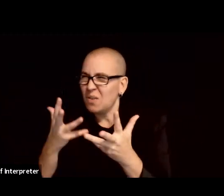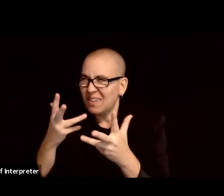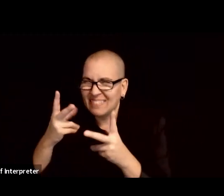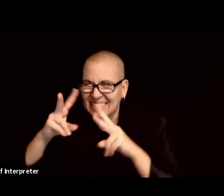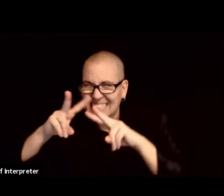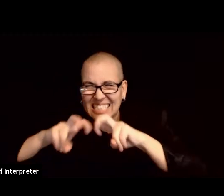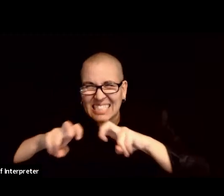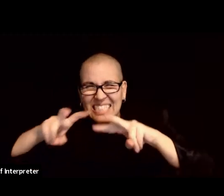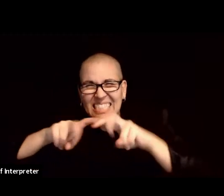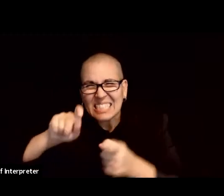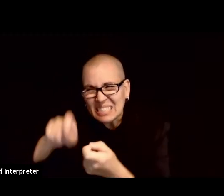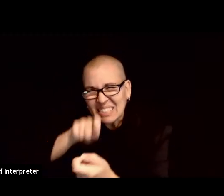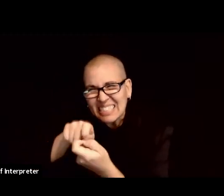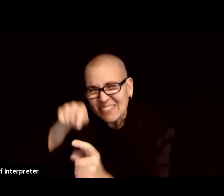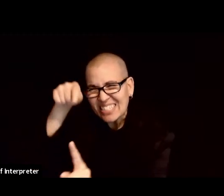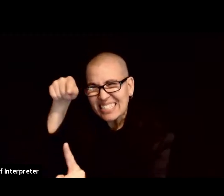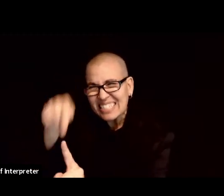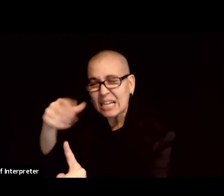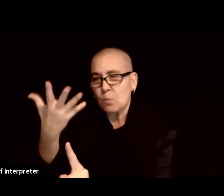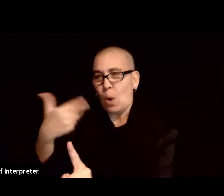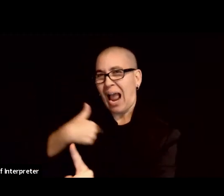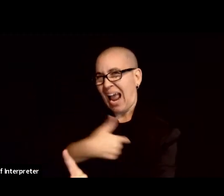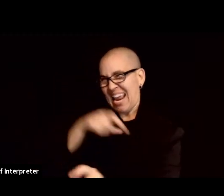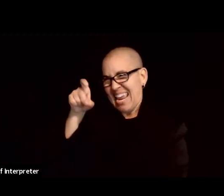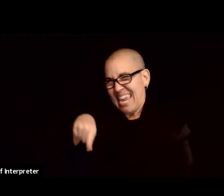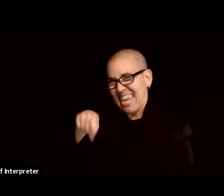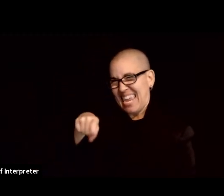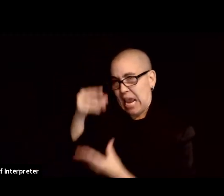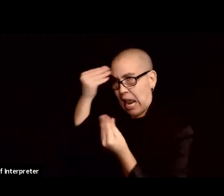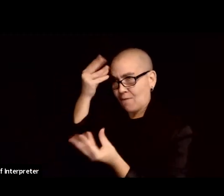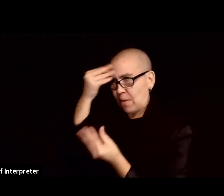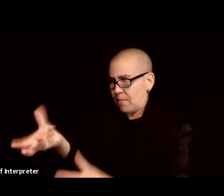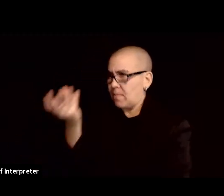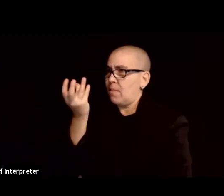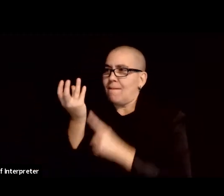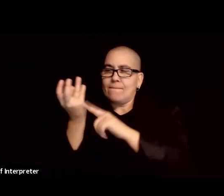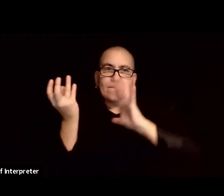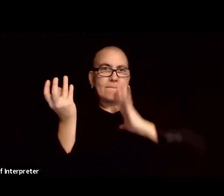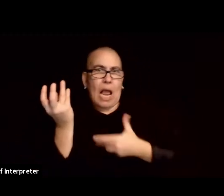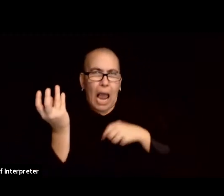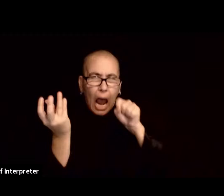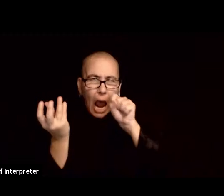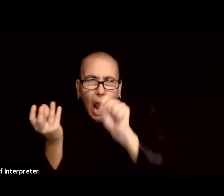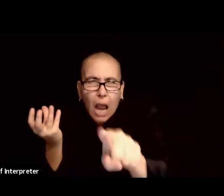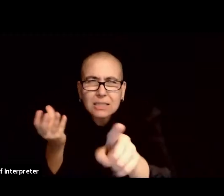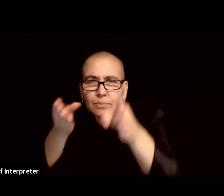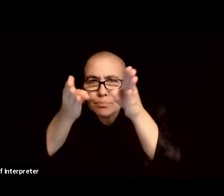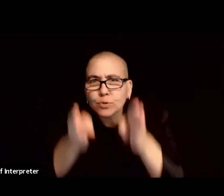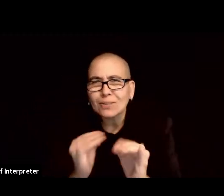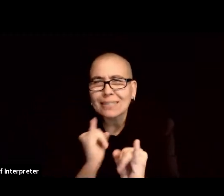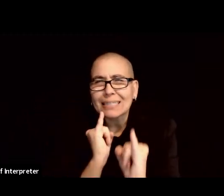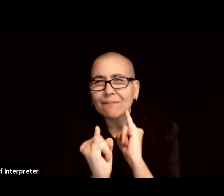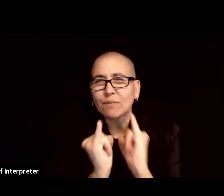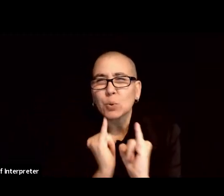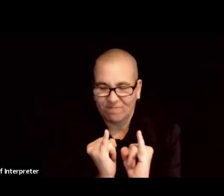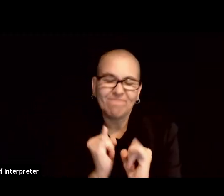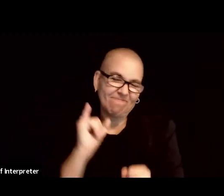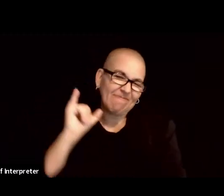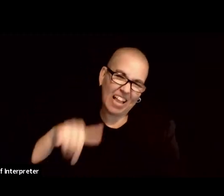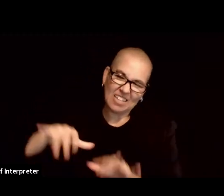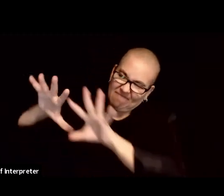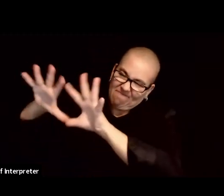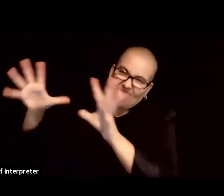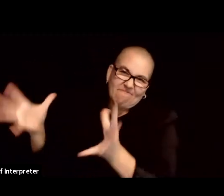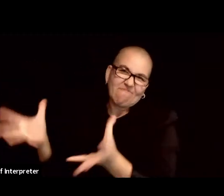of the interviews, and how can we increase our efficiencies so that we get what we need to do our response, but we minimize